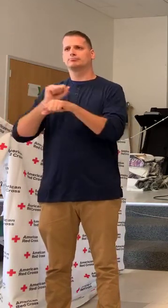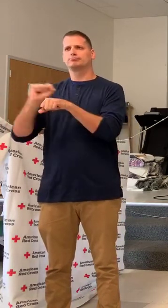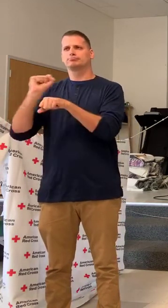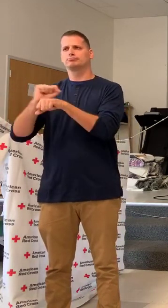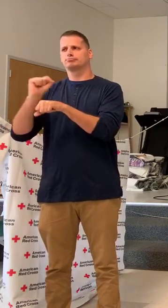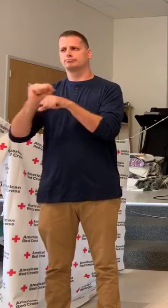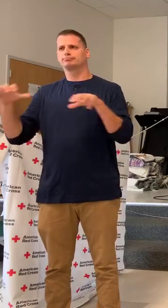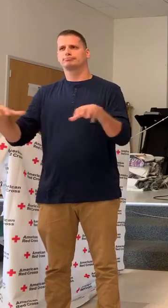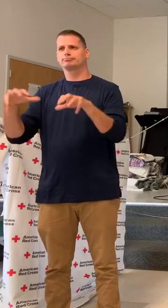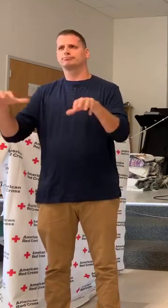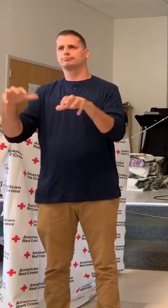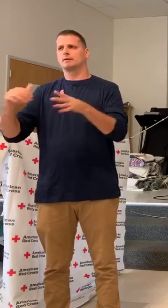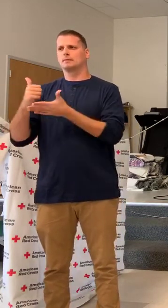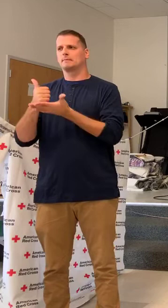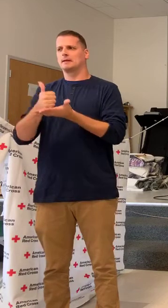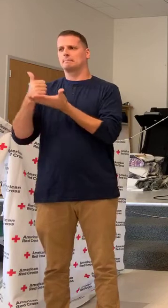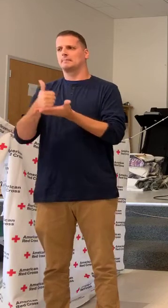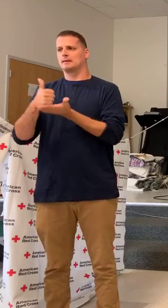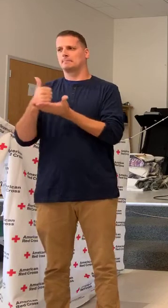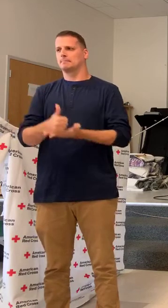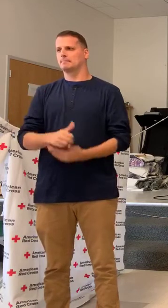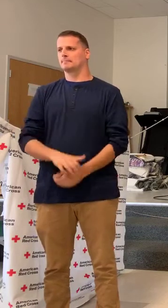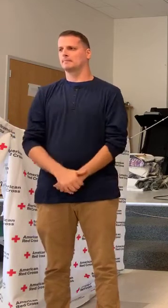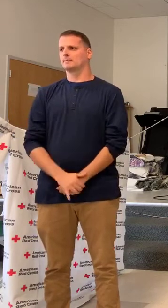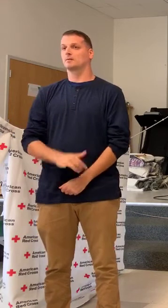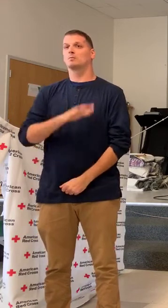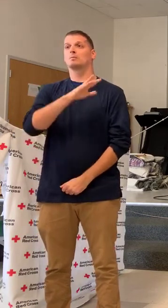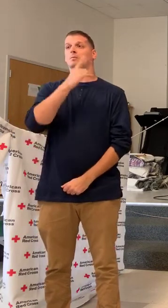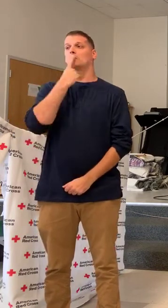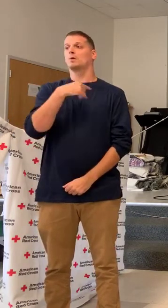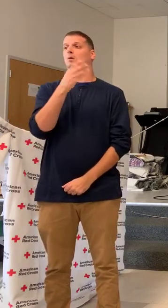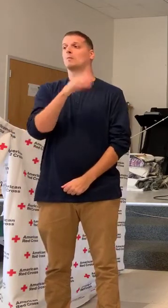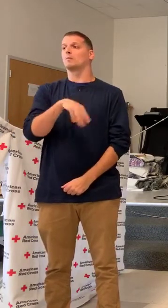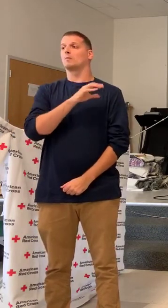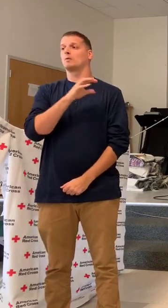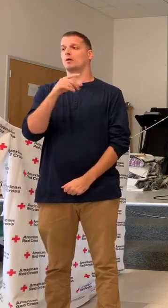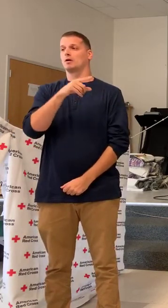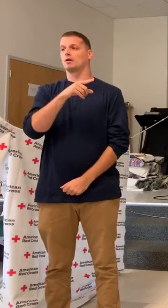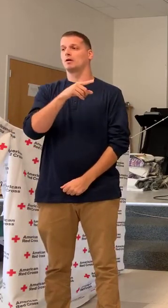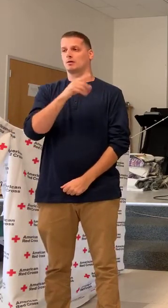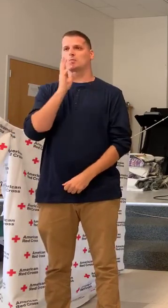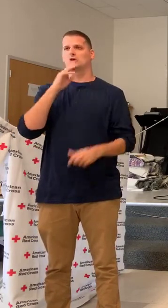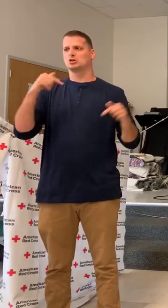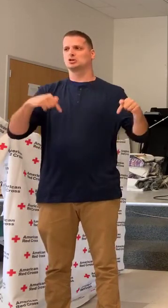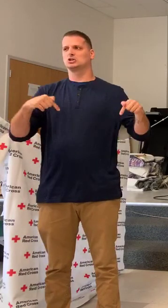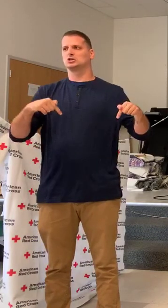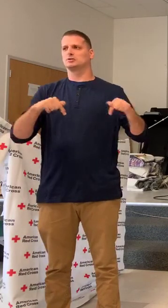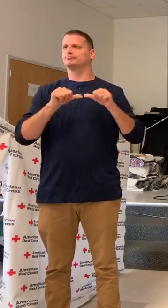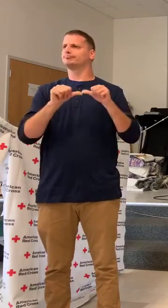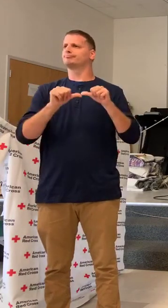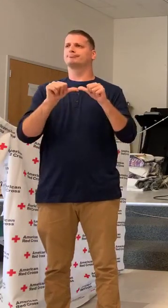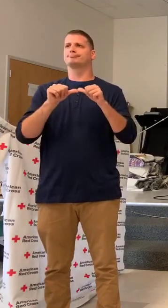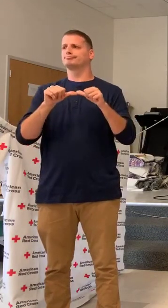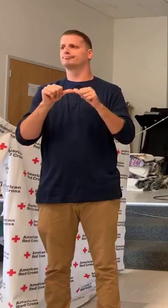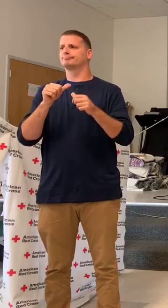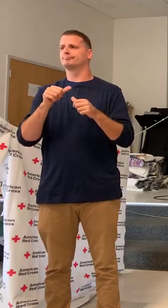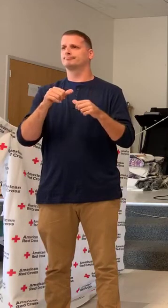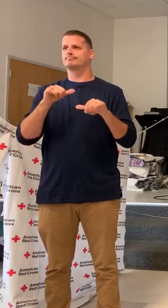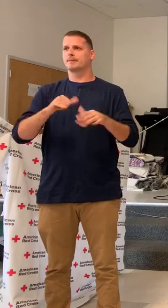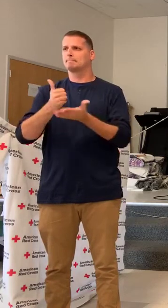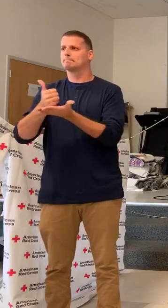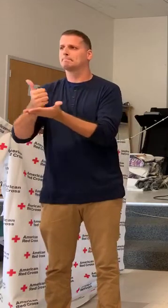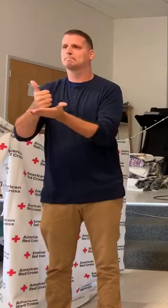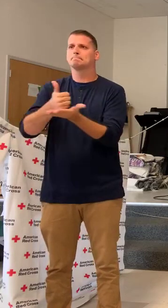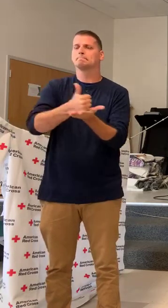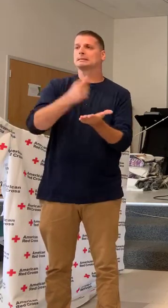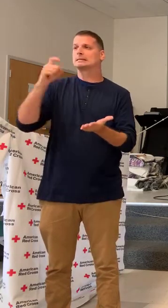you to know that the American Red Cross, excuse me, will be here as long as we need to be to support you. We